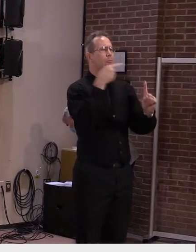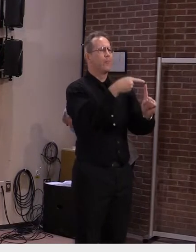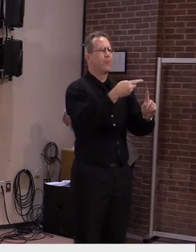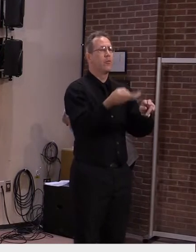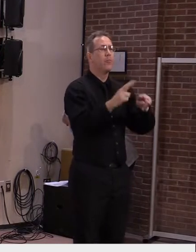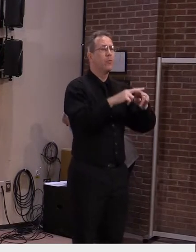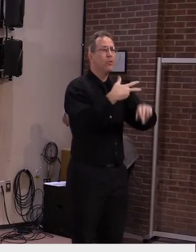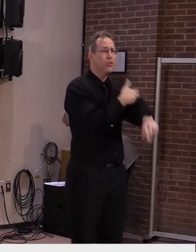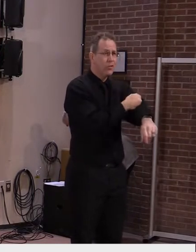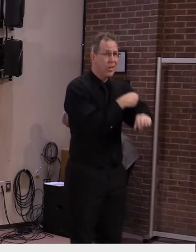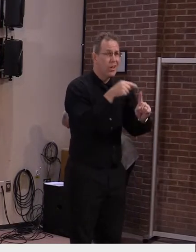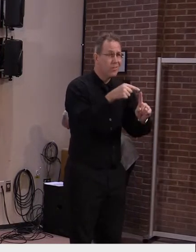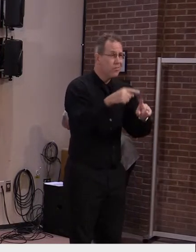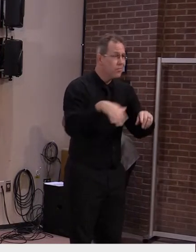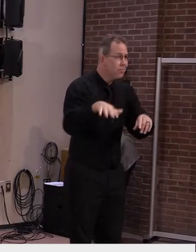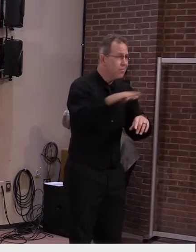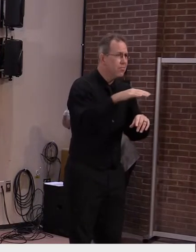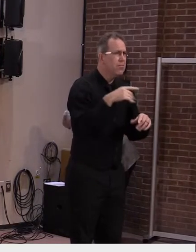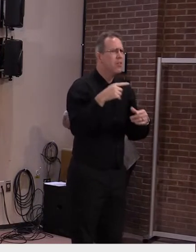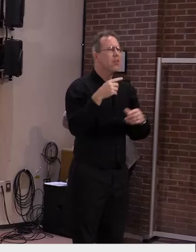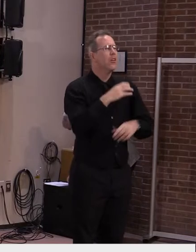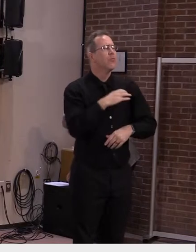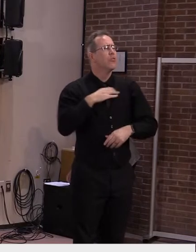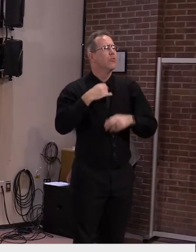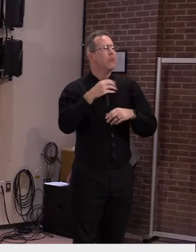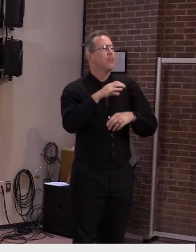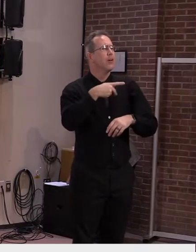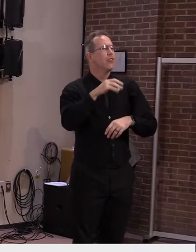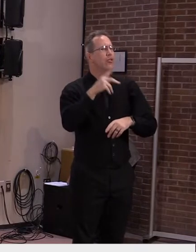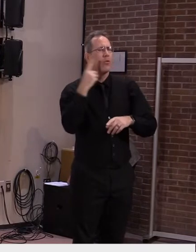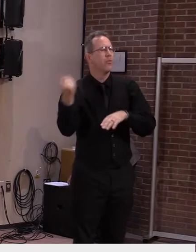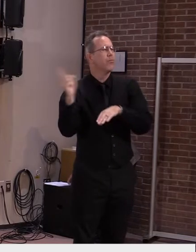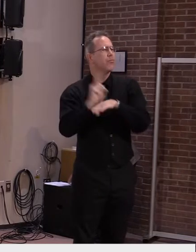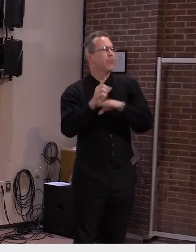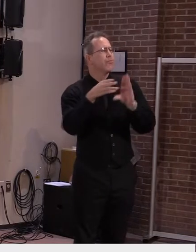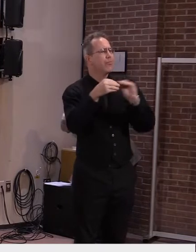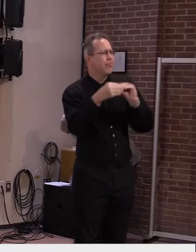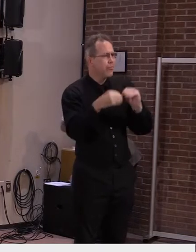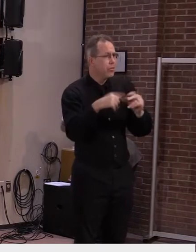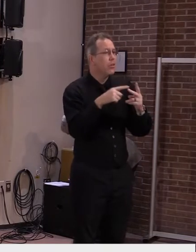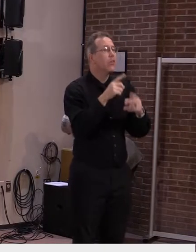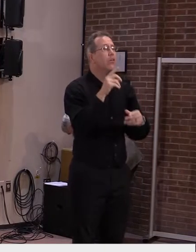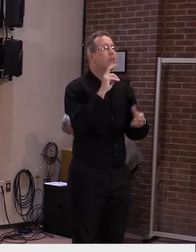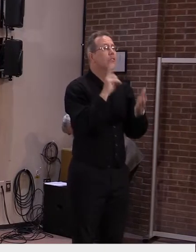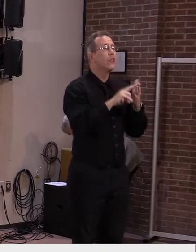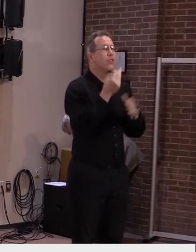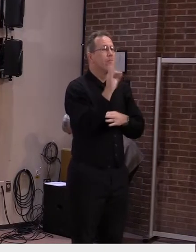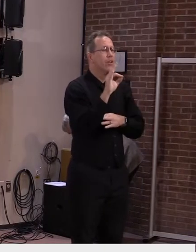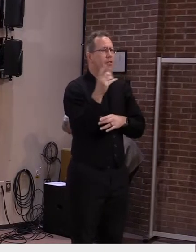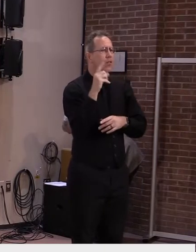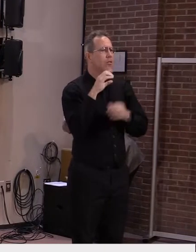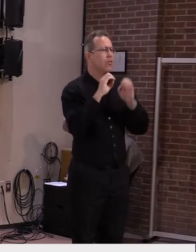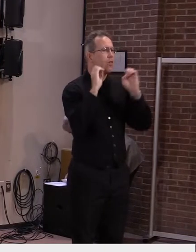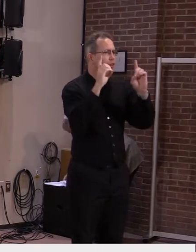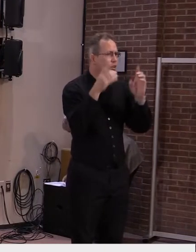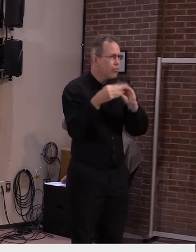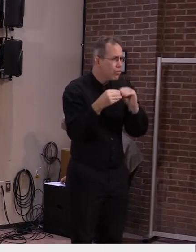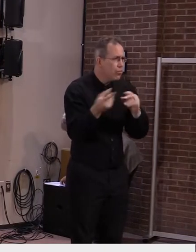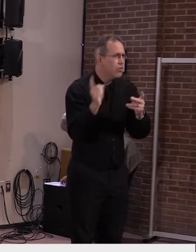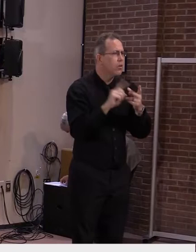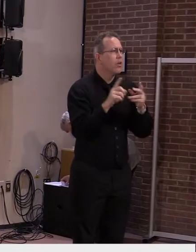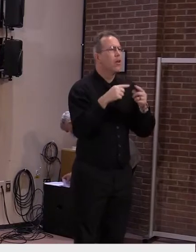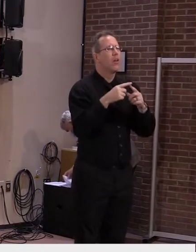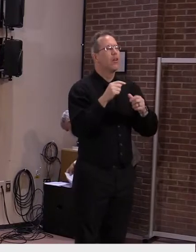data. Secretary French will give an education update. And we'll, of course, have a health update from Dr.